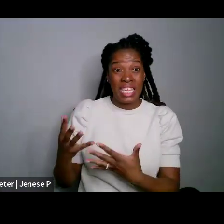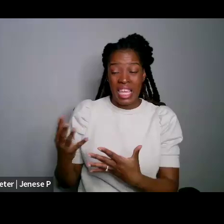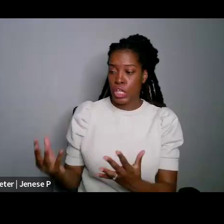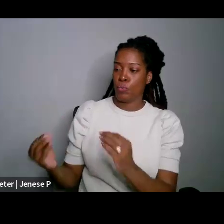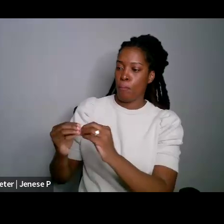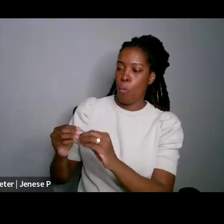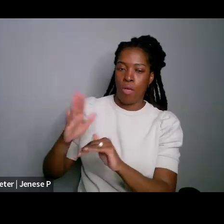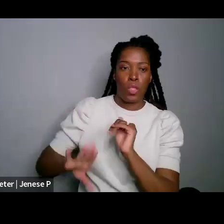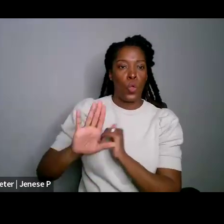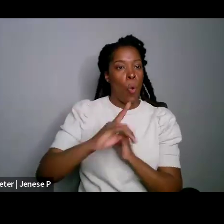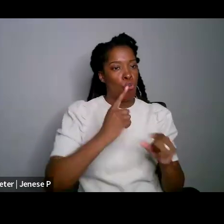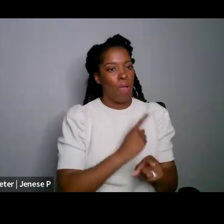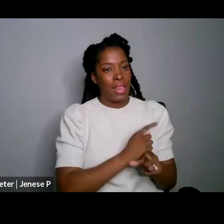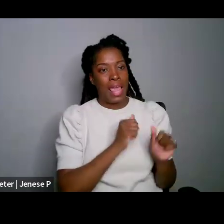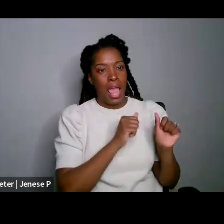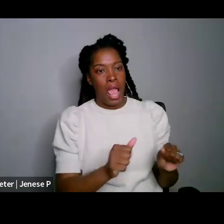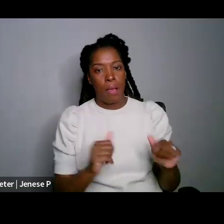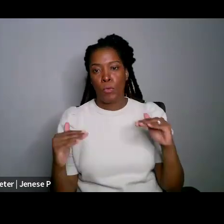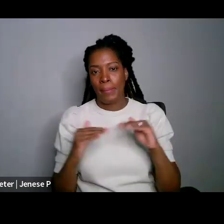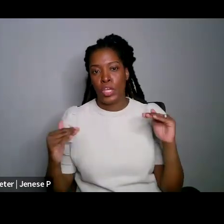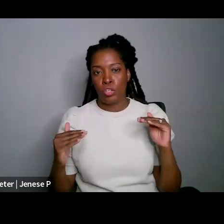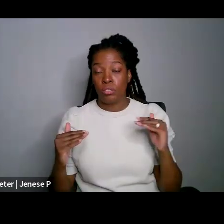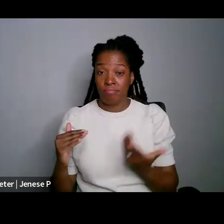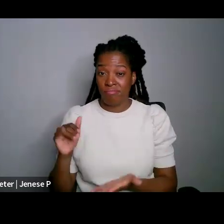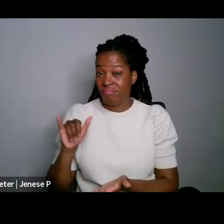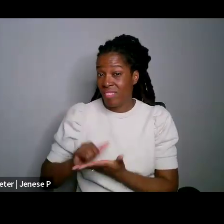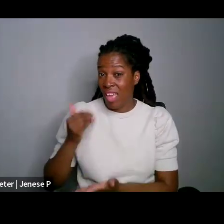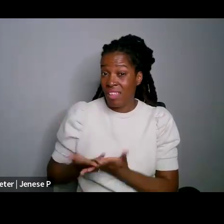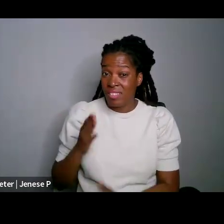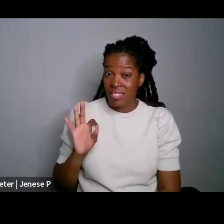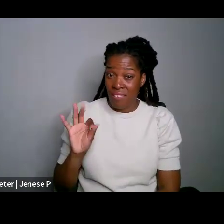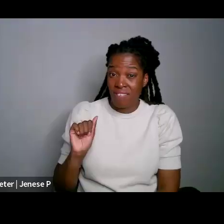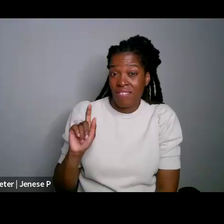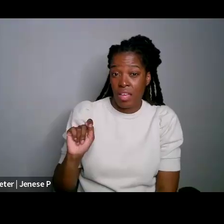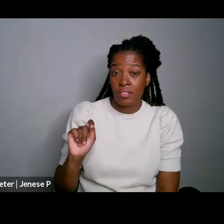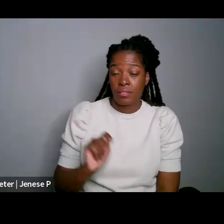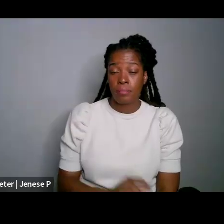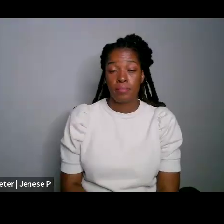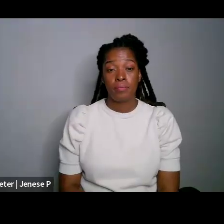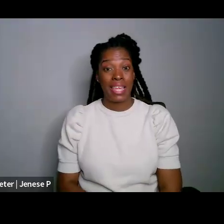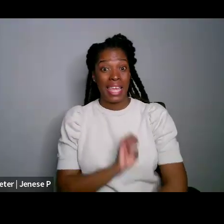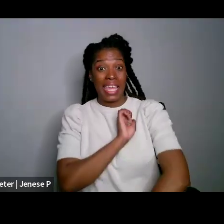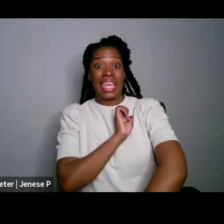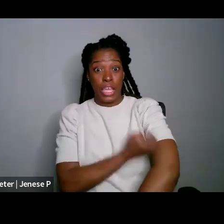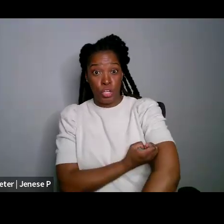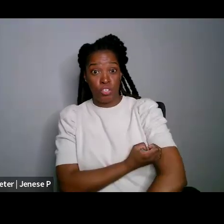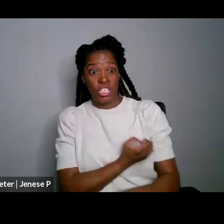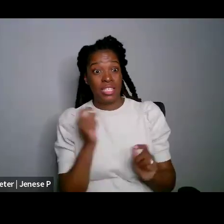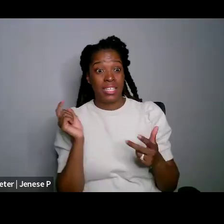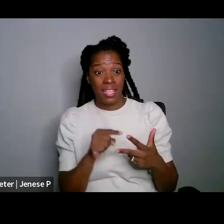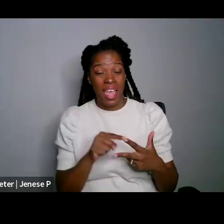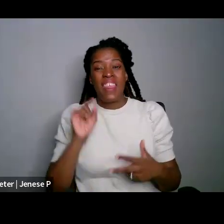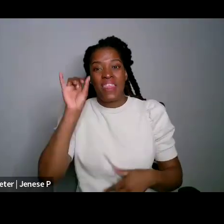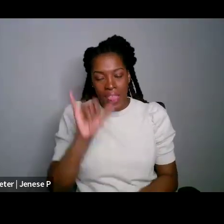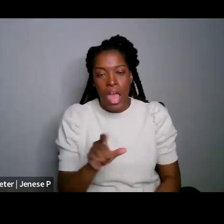abled peers. And that is just a fact. Energy is the real budget when